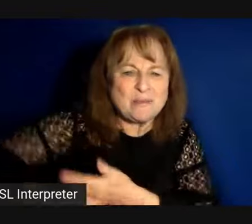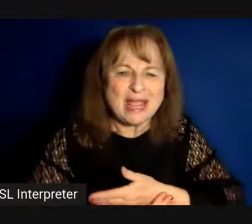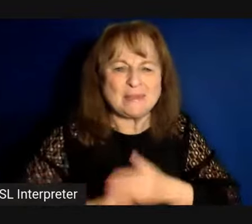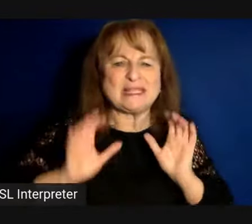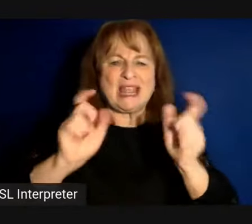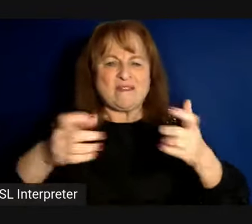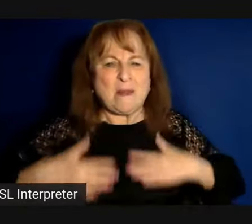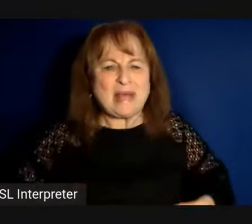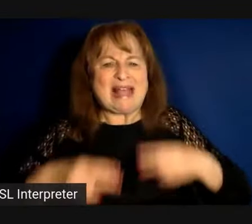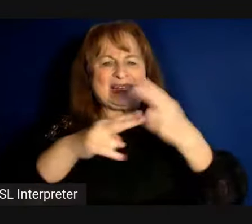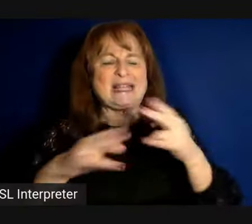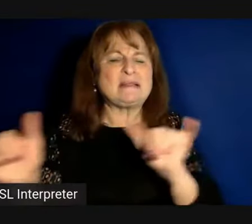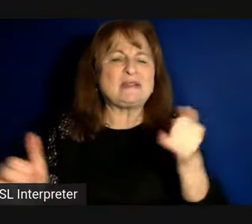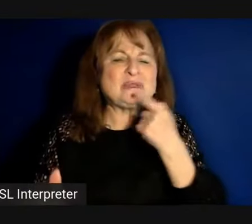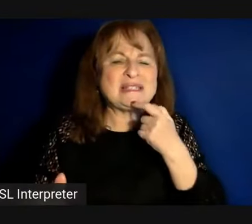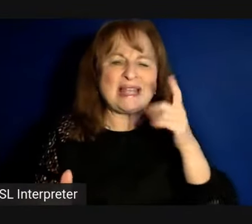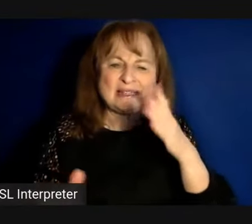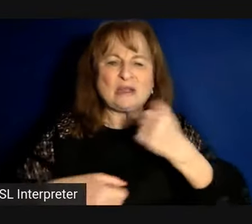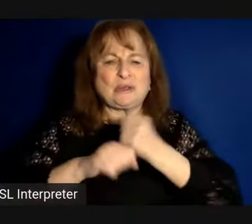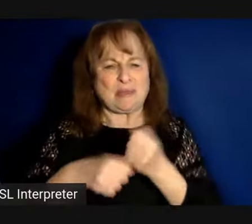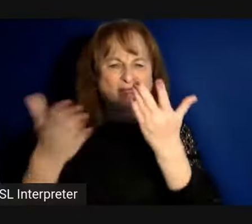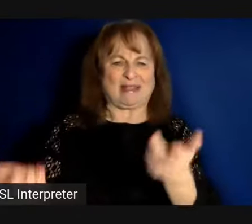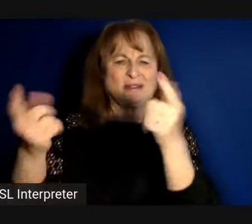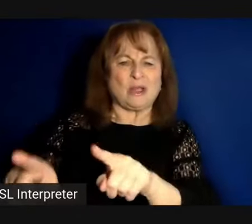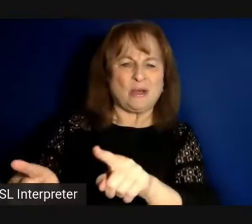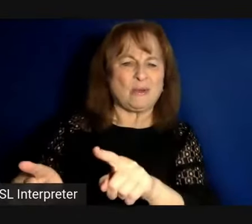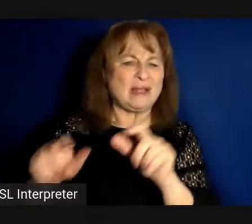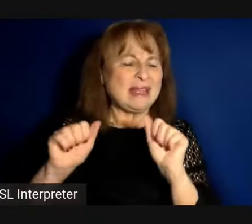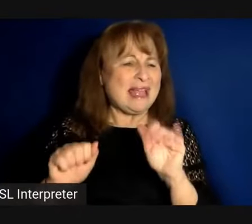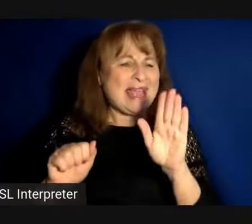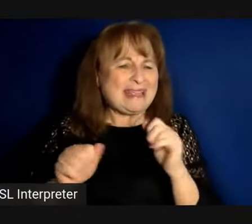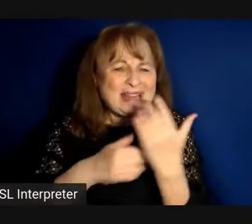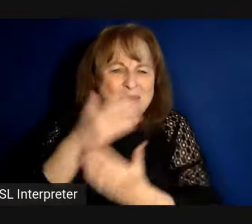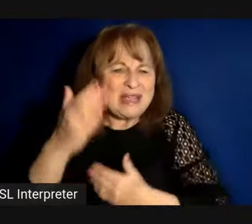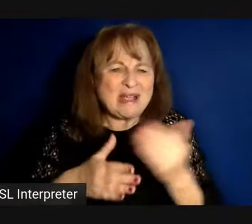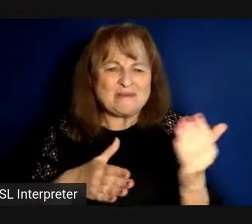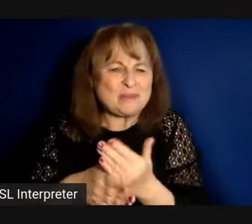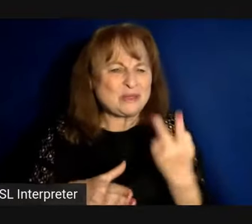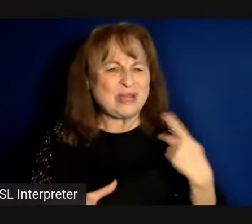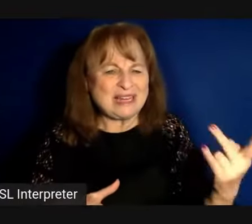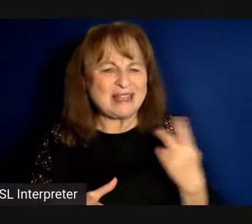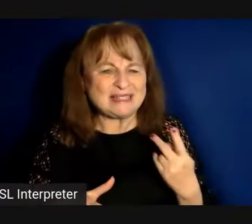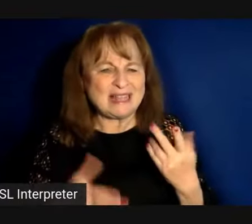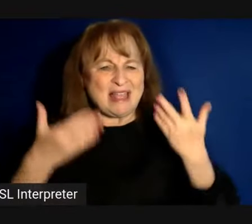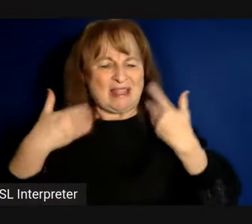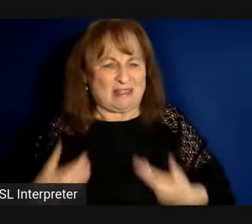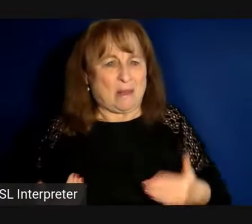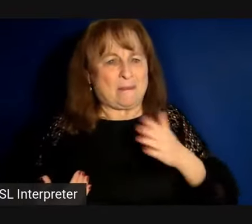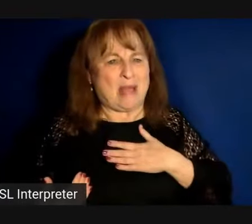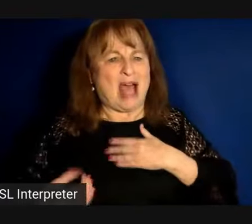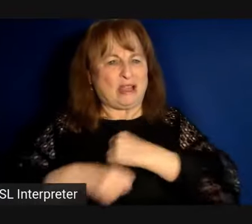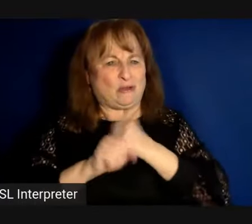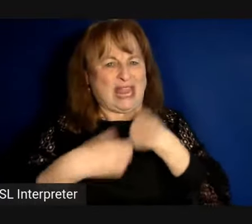bodies names as if to say it is to make it so can it be a comfort between us the fact of my